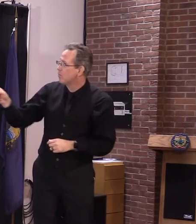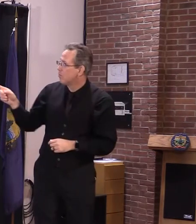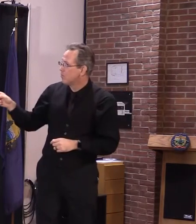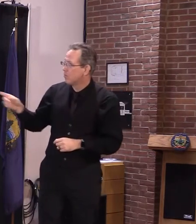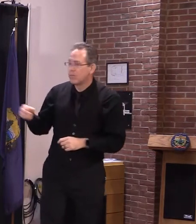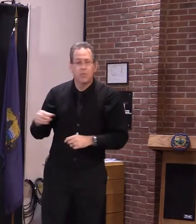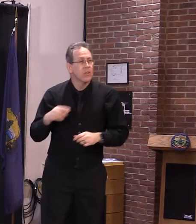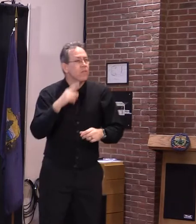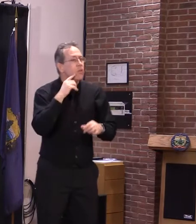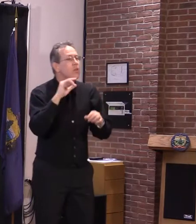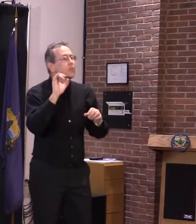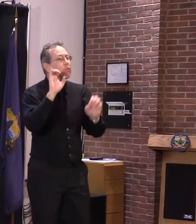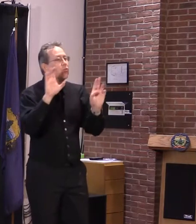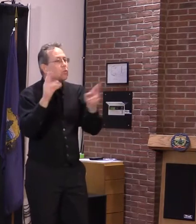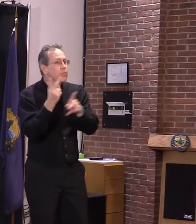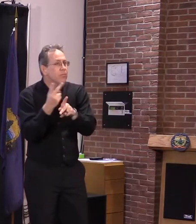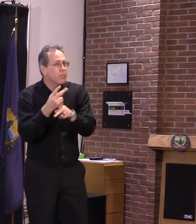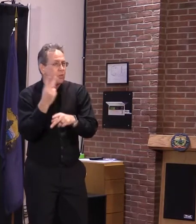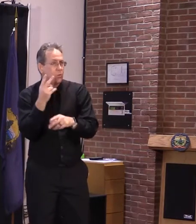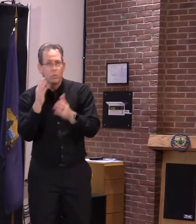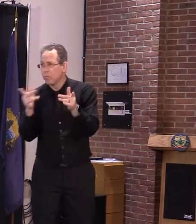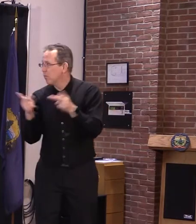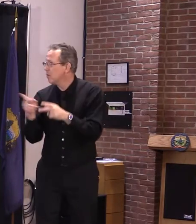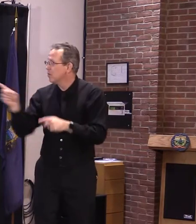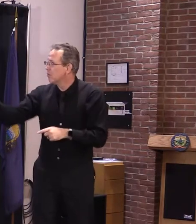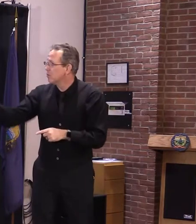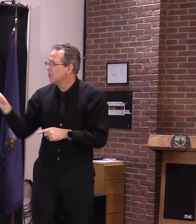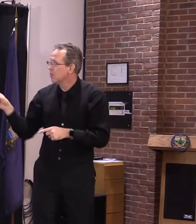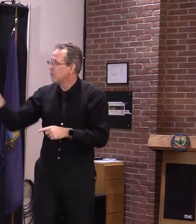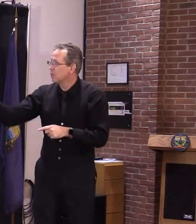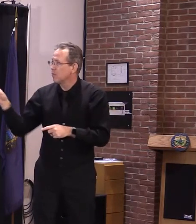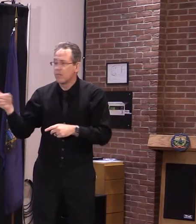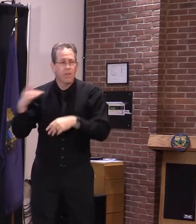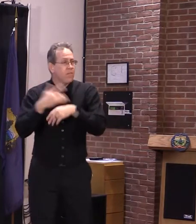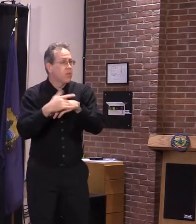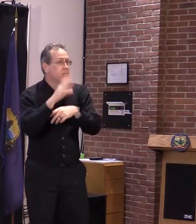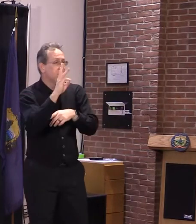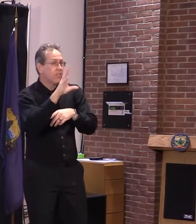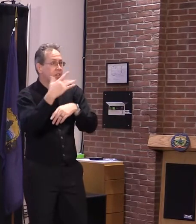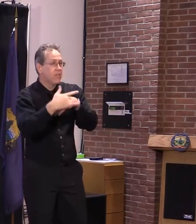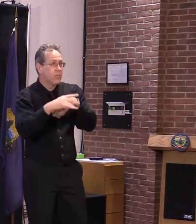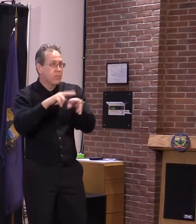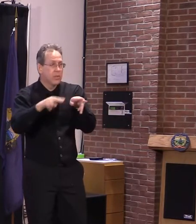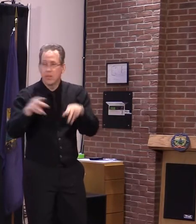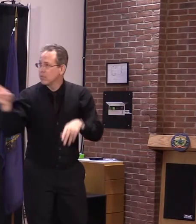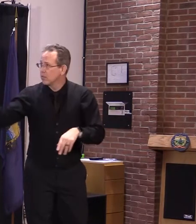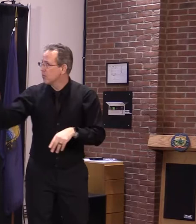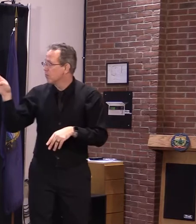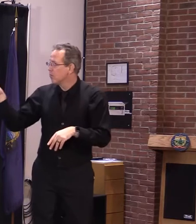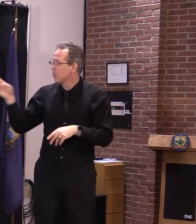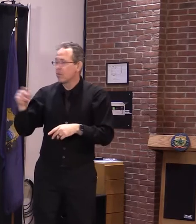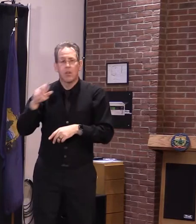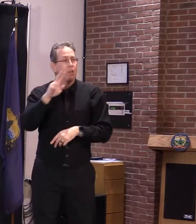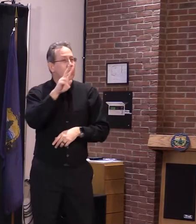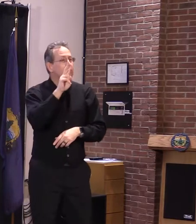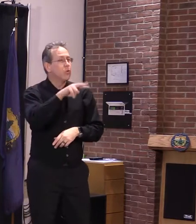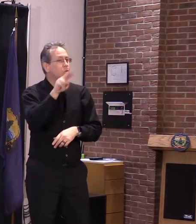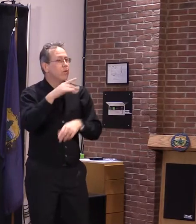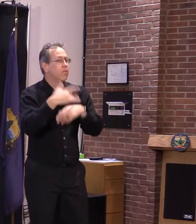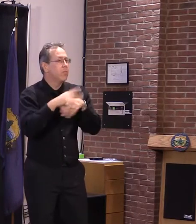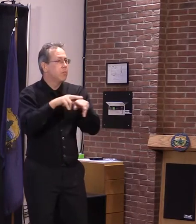types of resources, but that has shifted over the last few days, and we're starting to see more availability across the